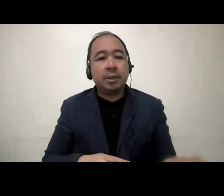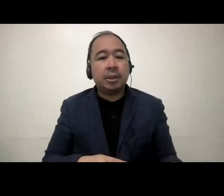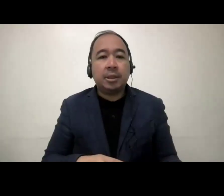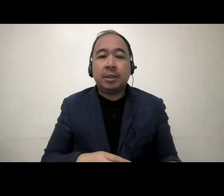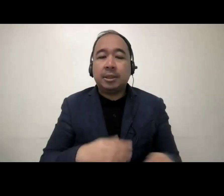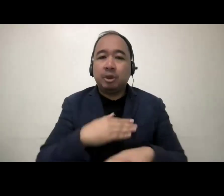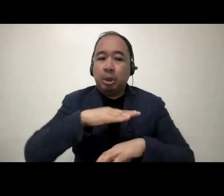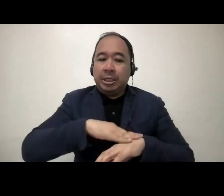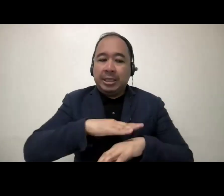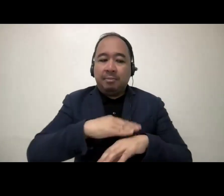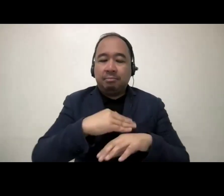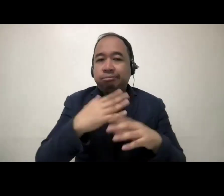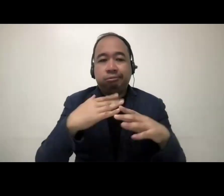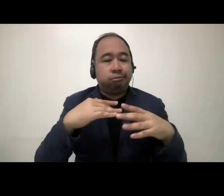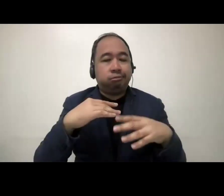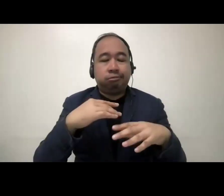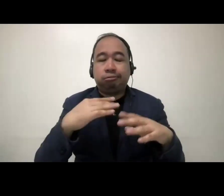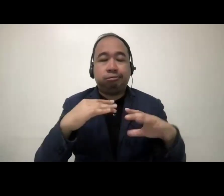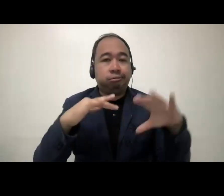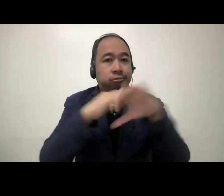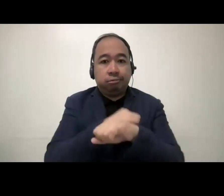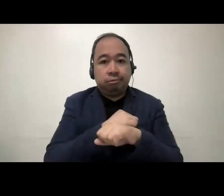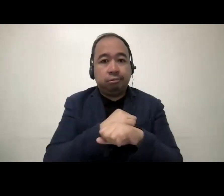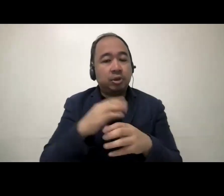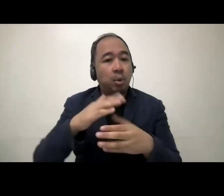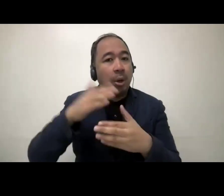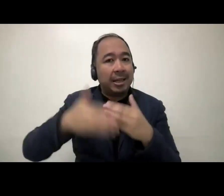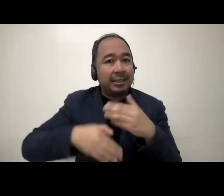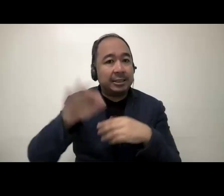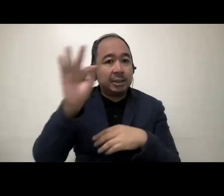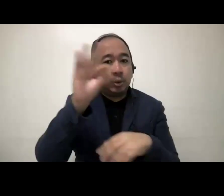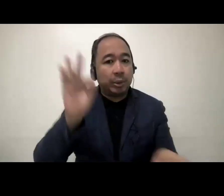of time, so I'm going to give the last question to Prabin. Yes, over there.